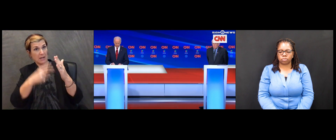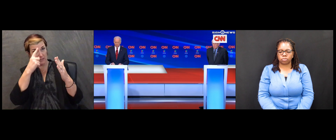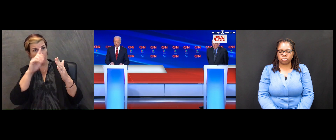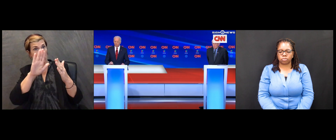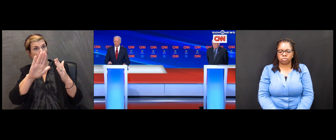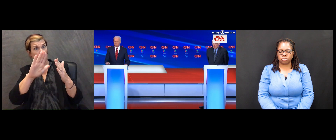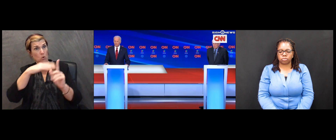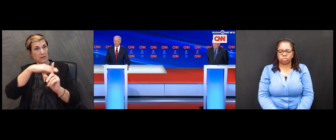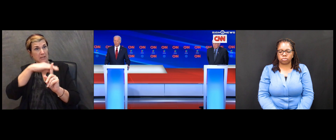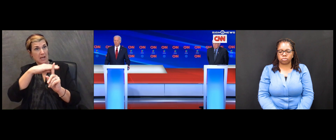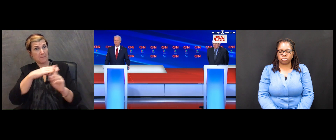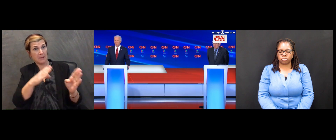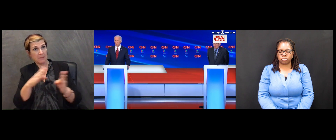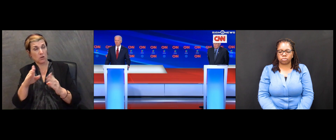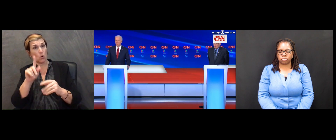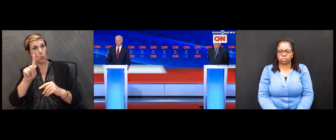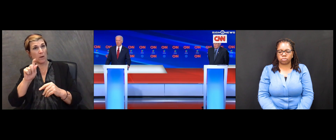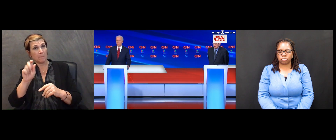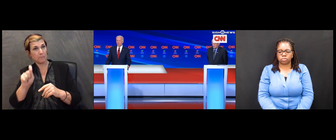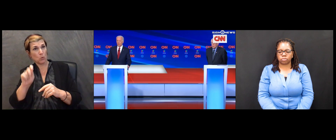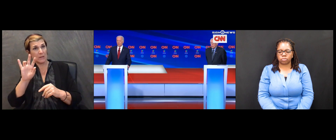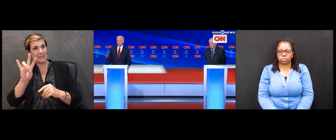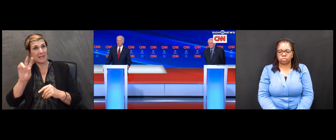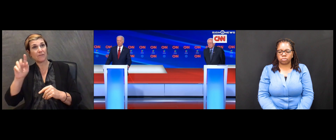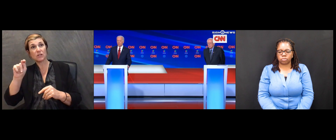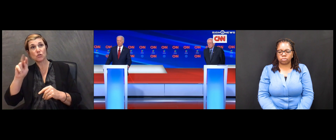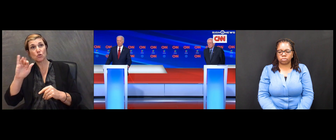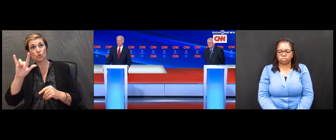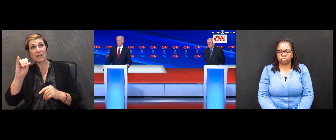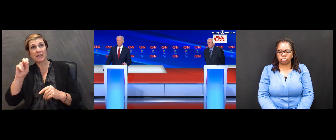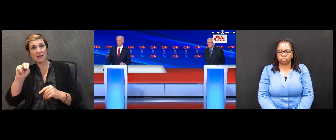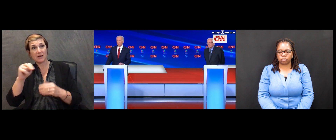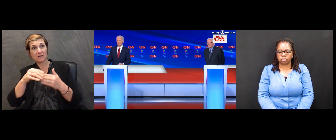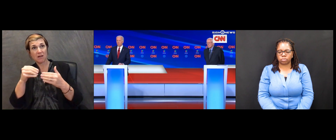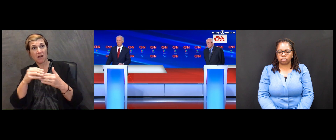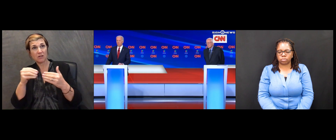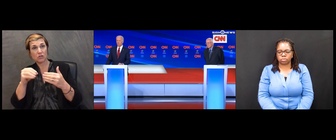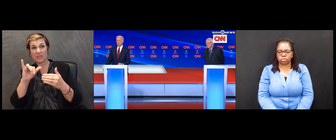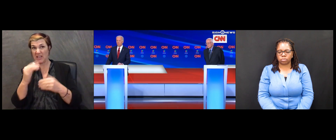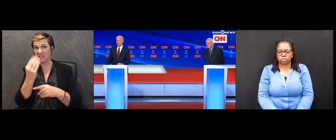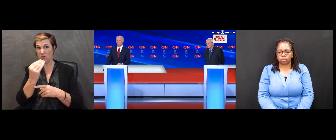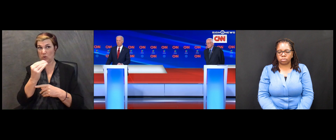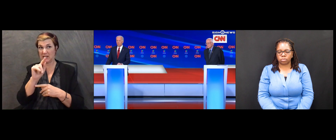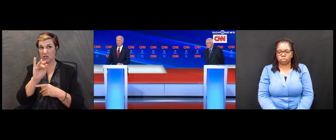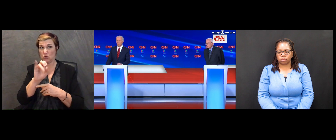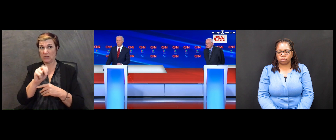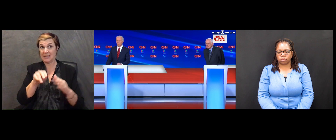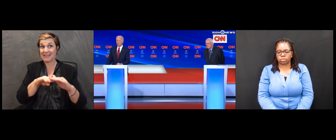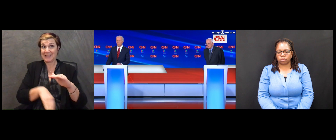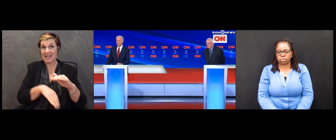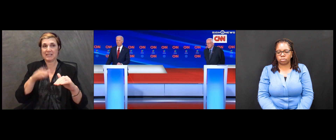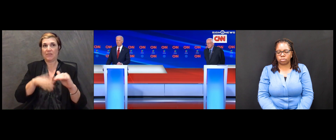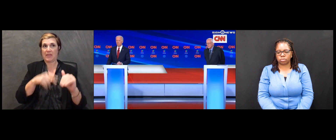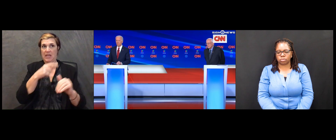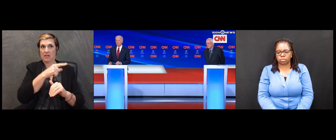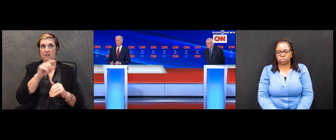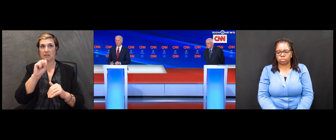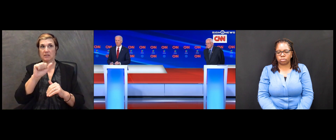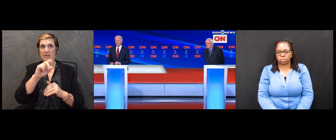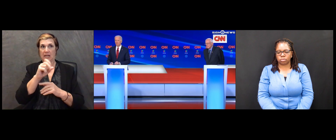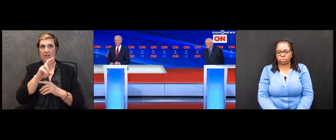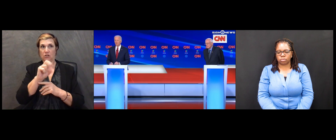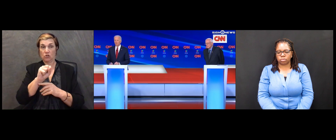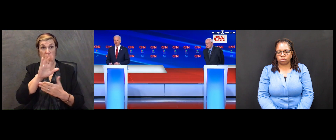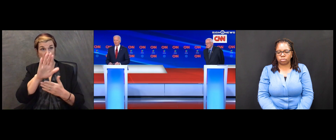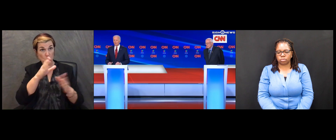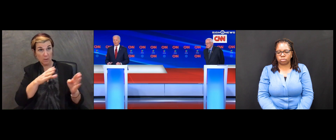about $1.7 trillion. That's about $14 trillion less than Senator Sanders wants to spend on this. Is your plan